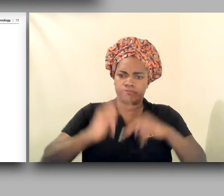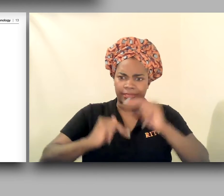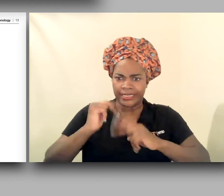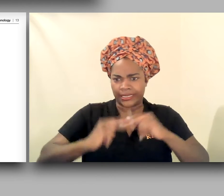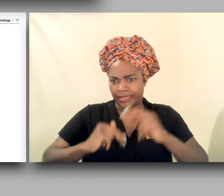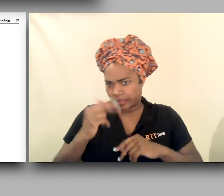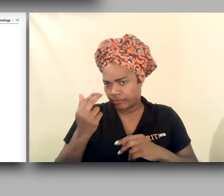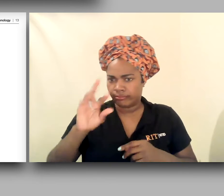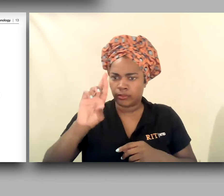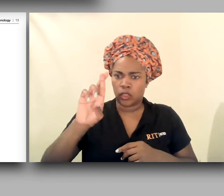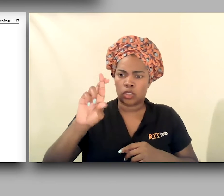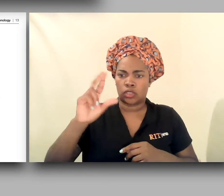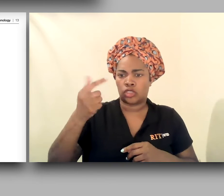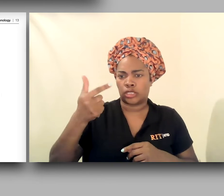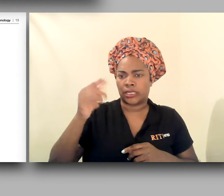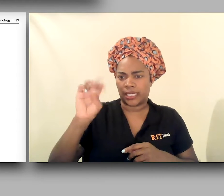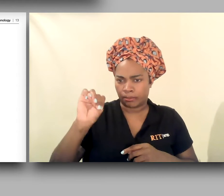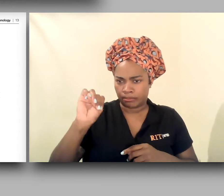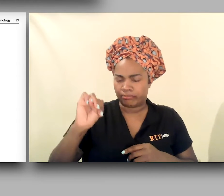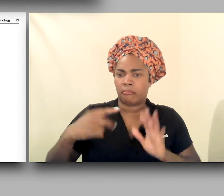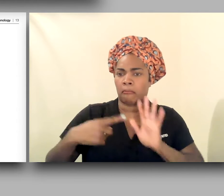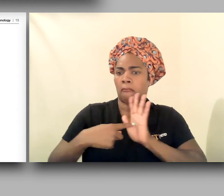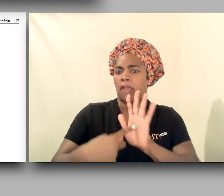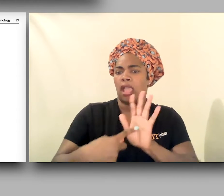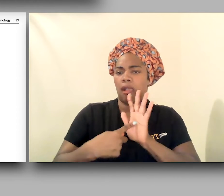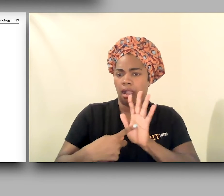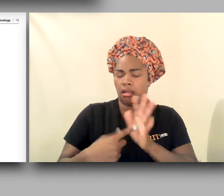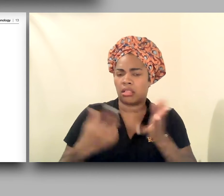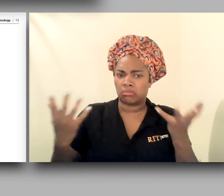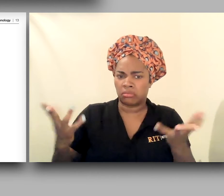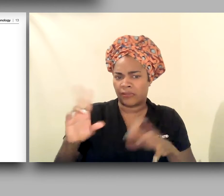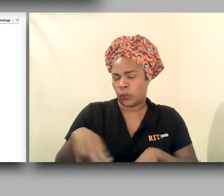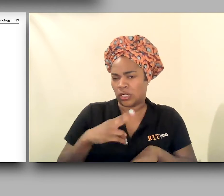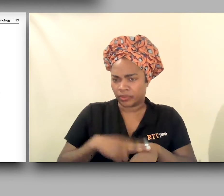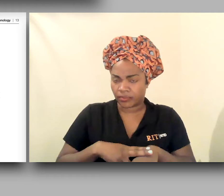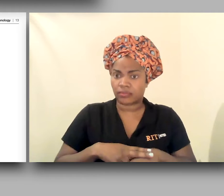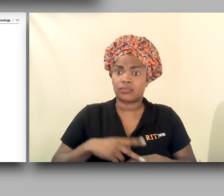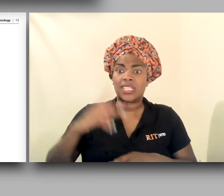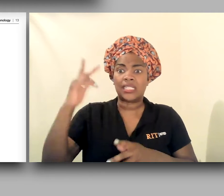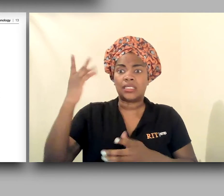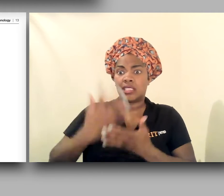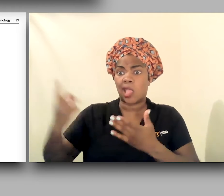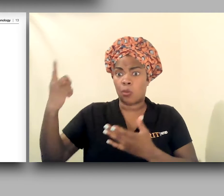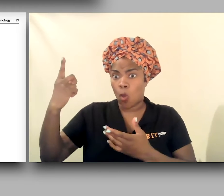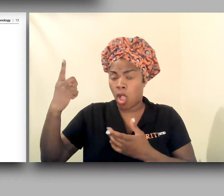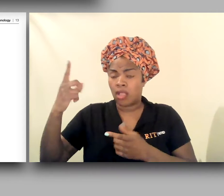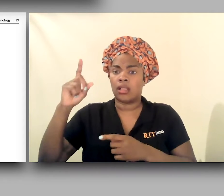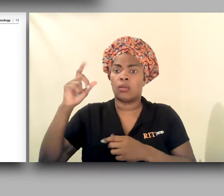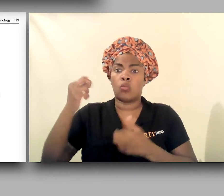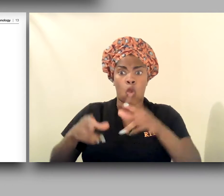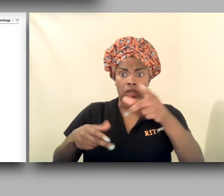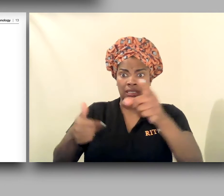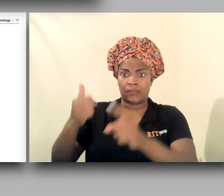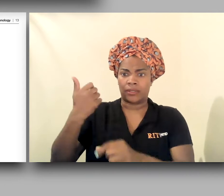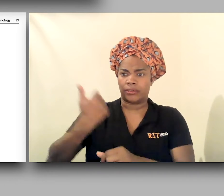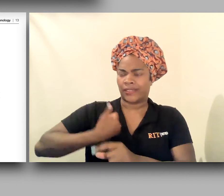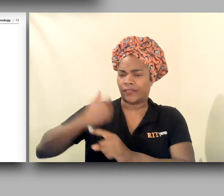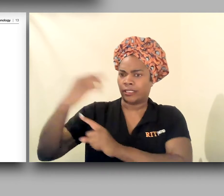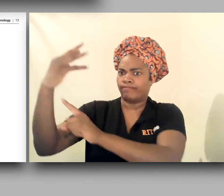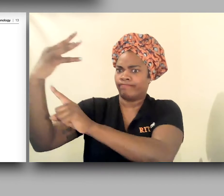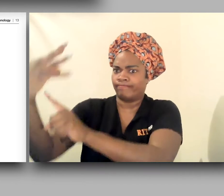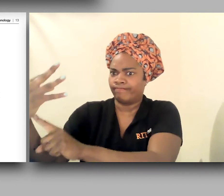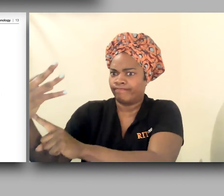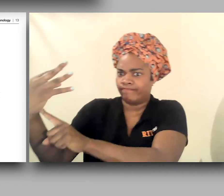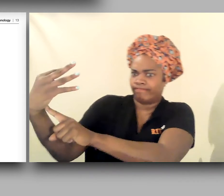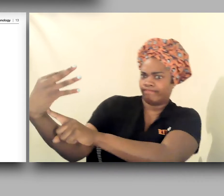the model, of course. And then you also have to set a video. That's